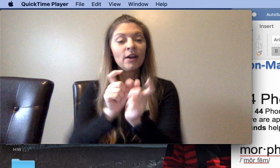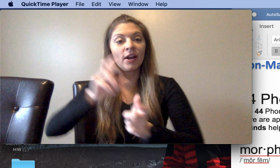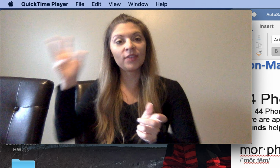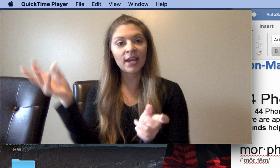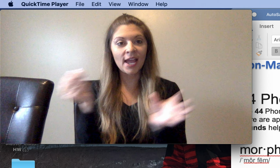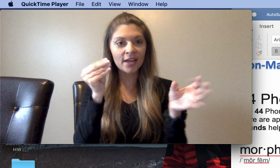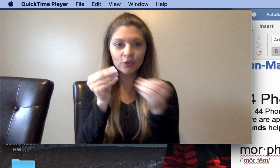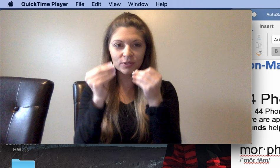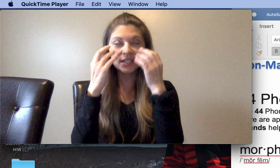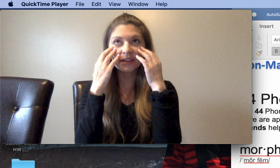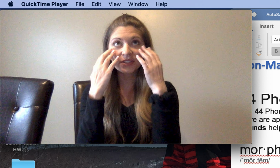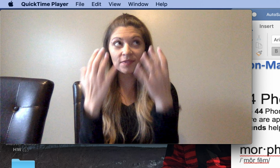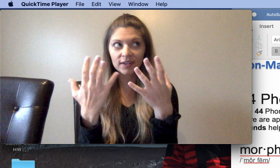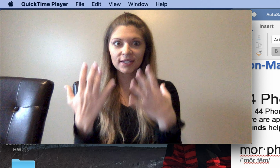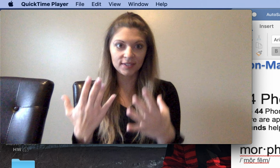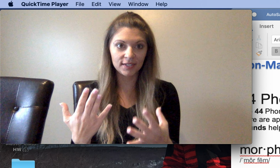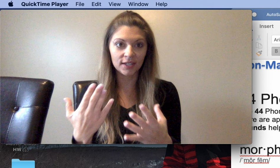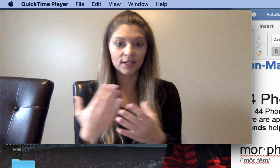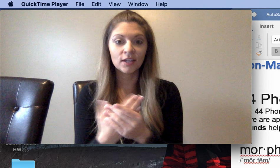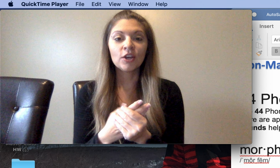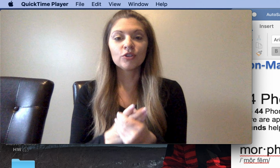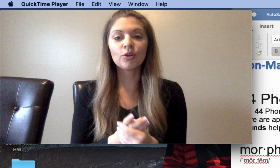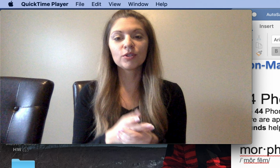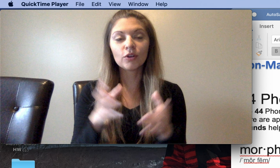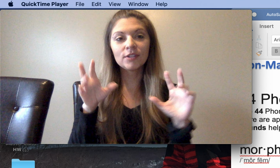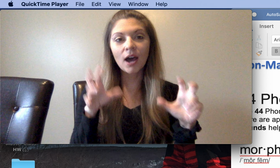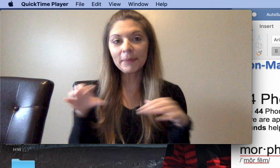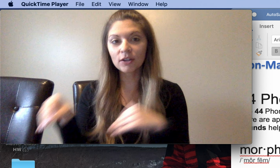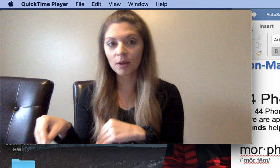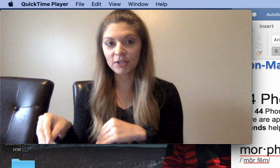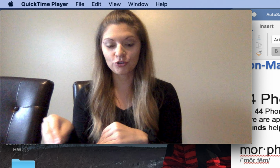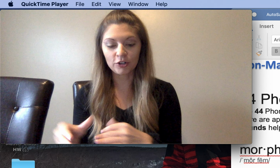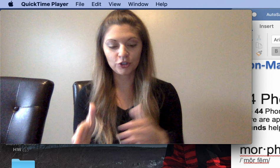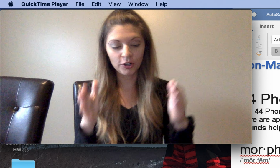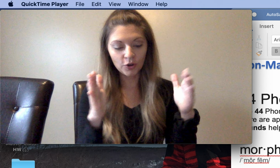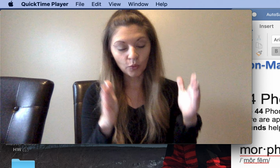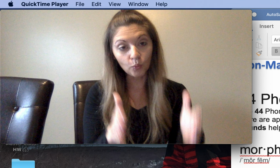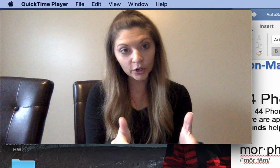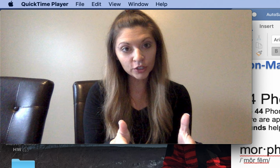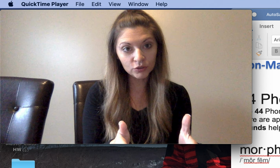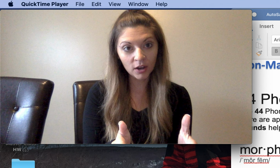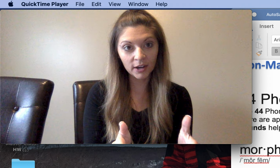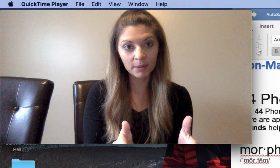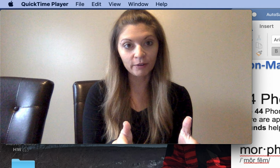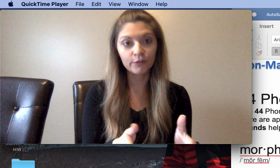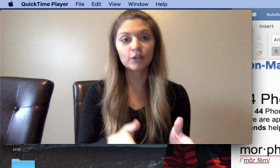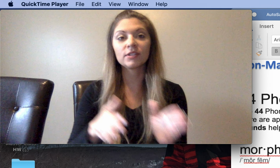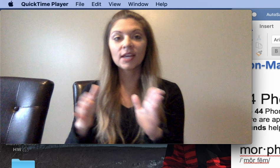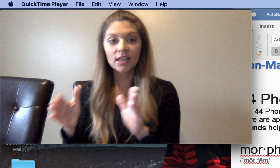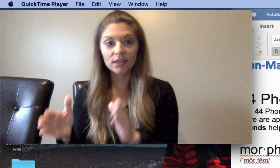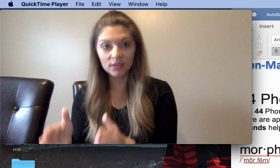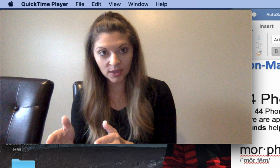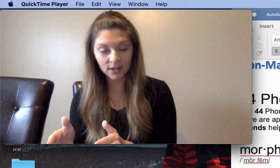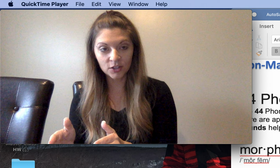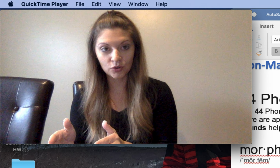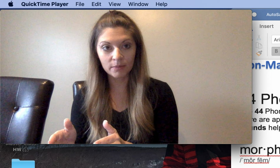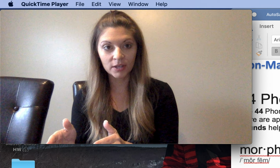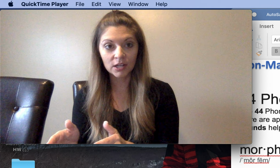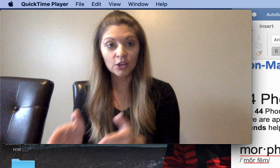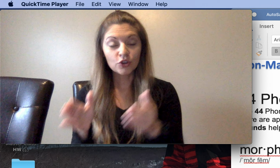of a bear, and then I add those details, and then I can see it. So it's called topic, comment, structure. What are you talking about first?